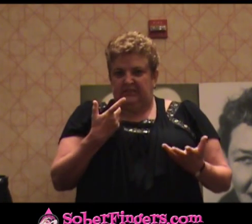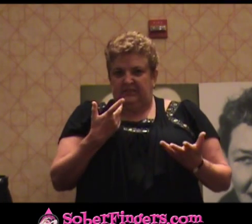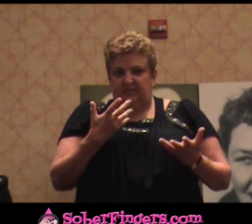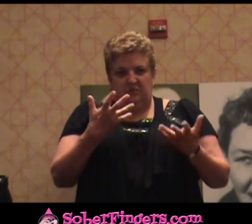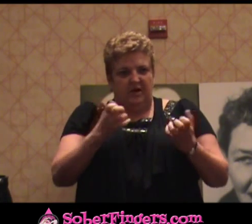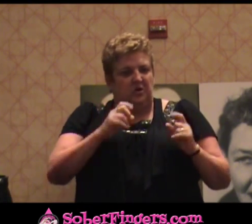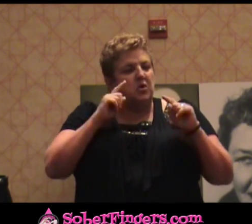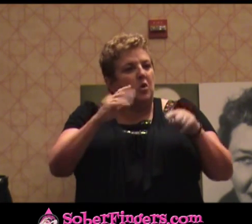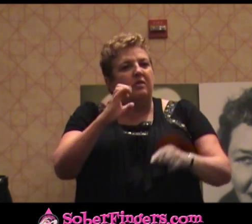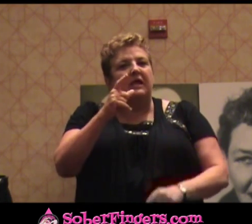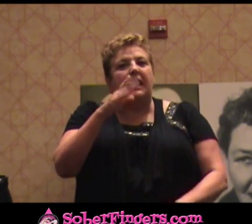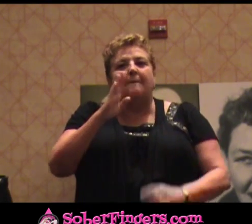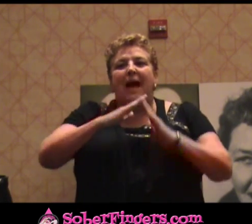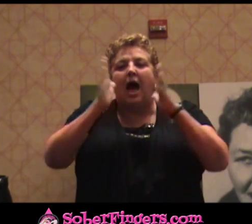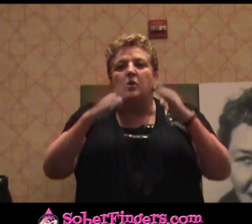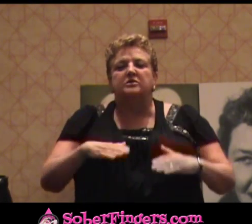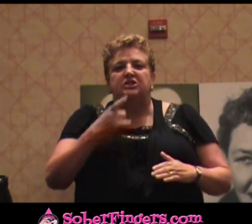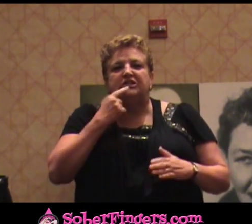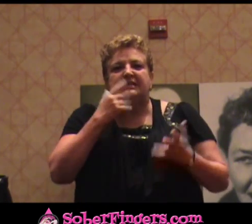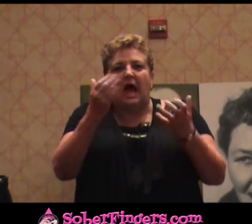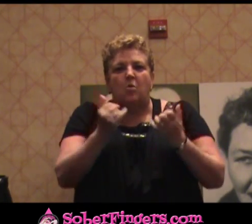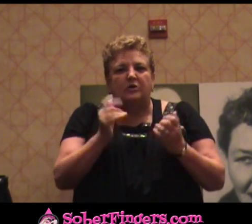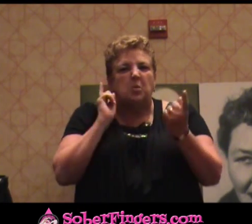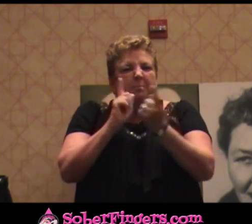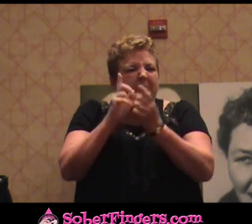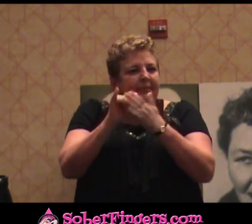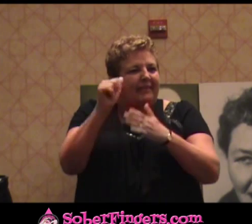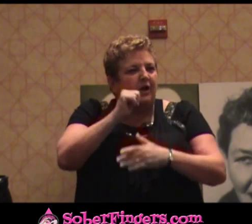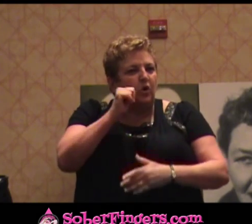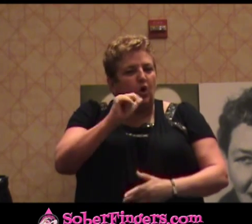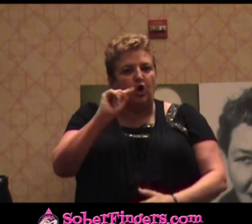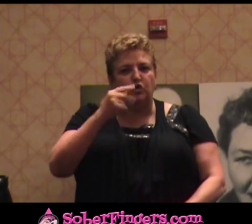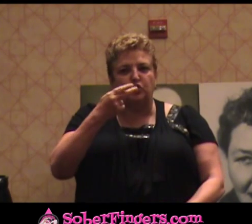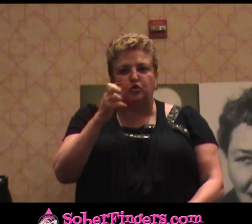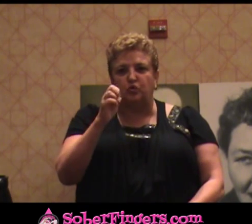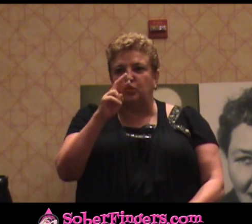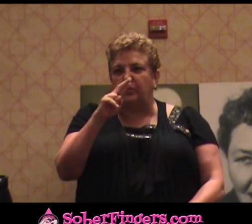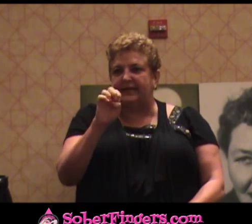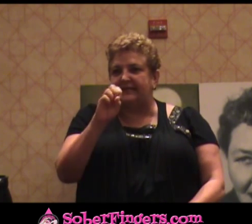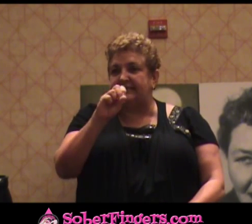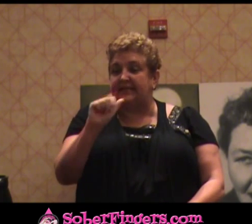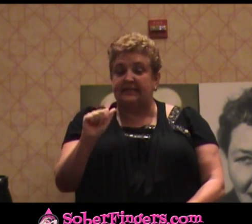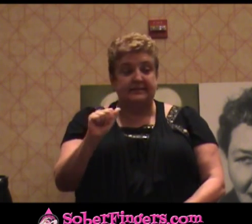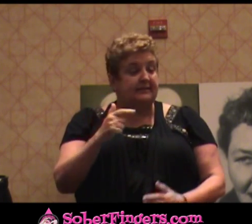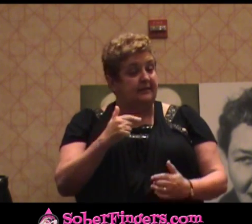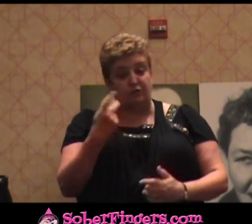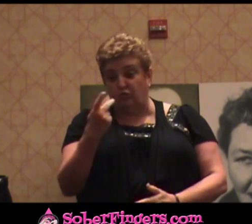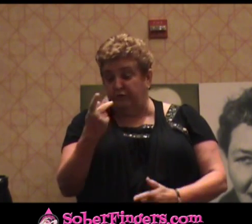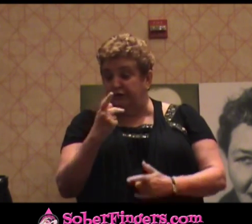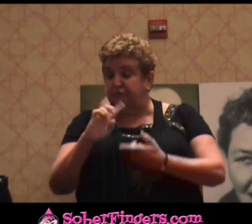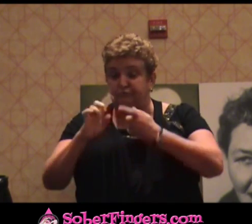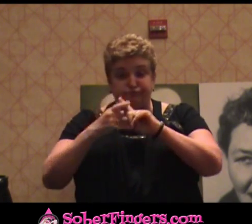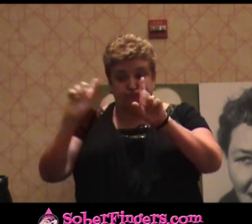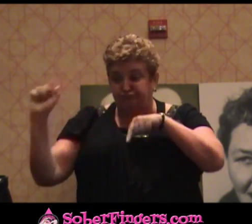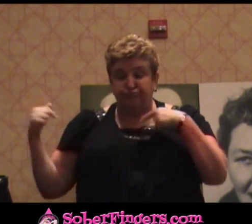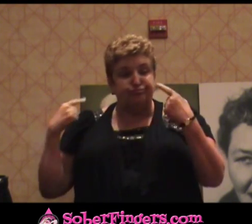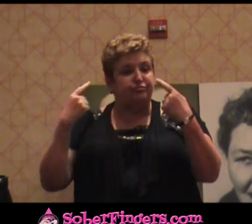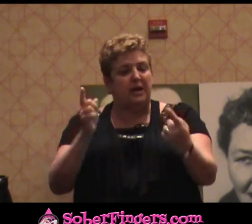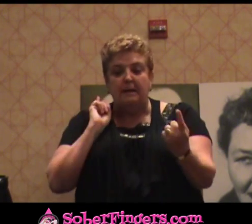and said, clean me up so I could meet this girl, Theresa. And we've been dancing ever since. I met her at a conference, and it seemed like she was always struggling